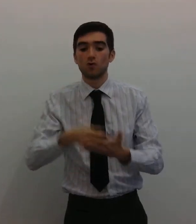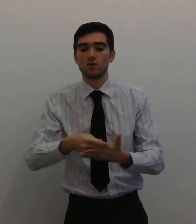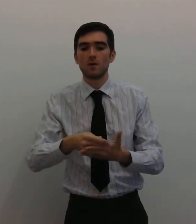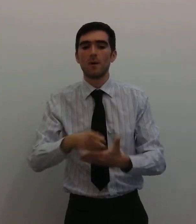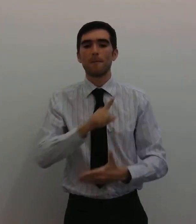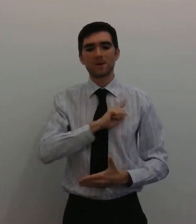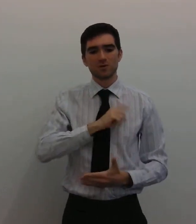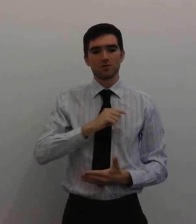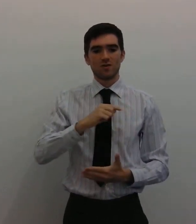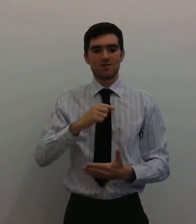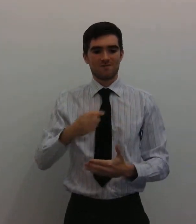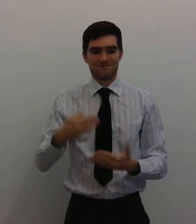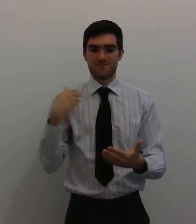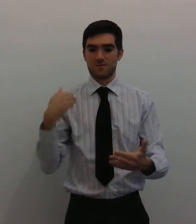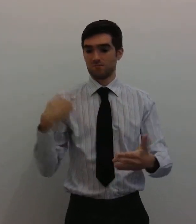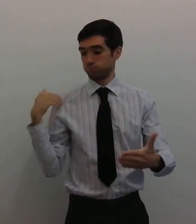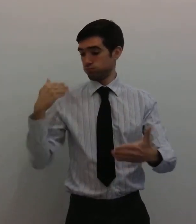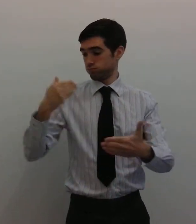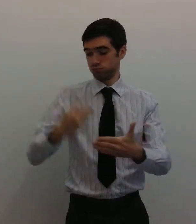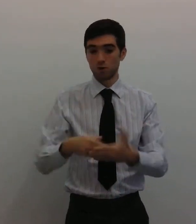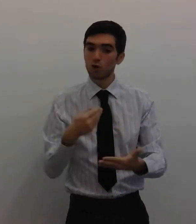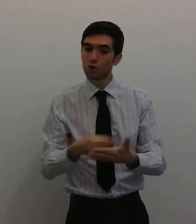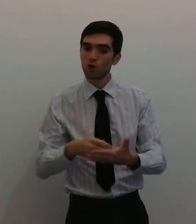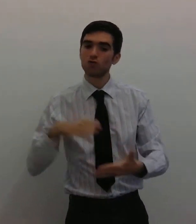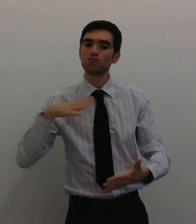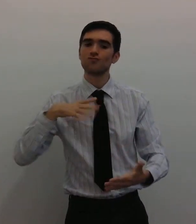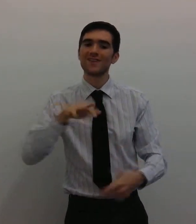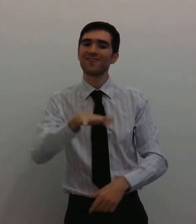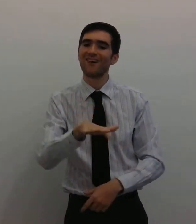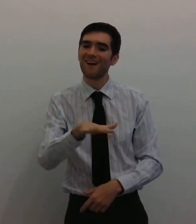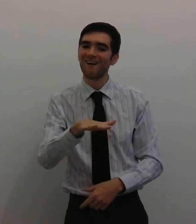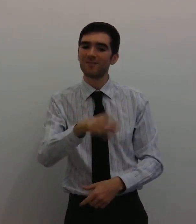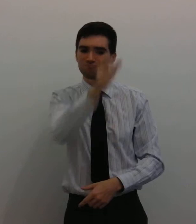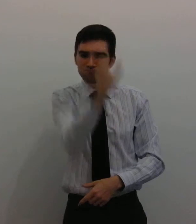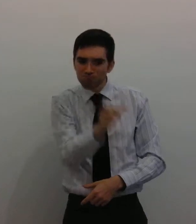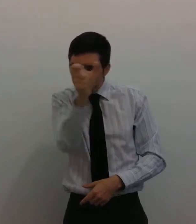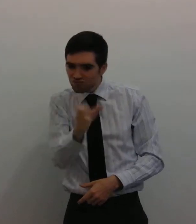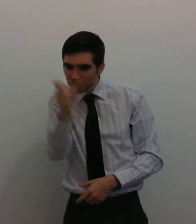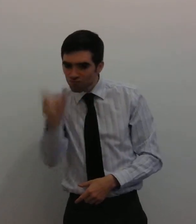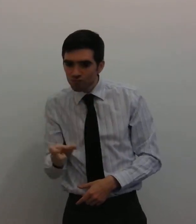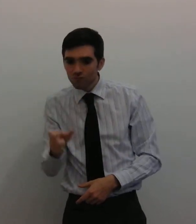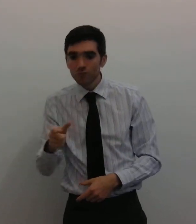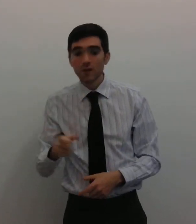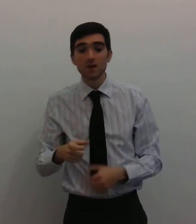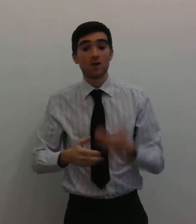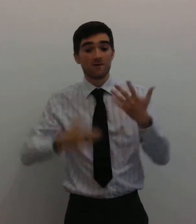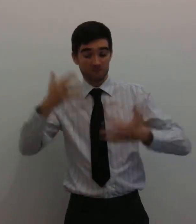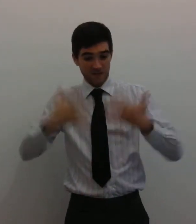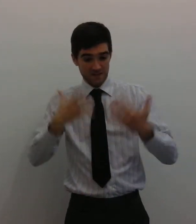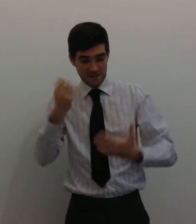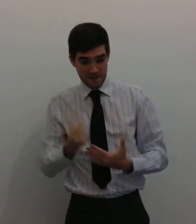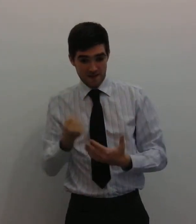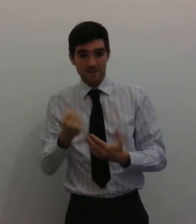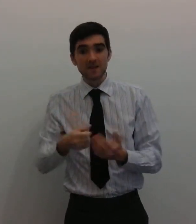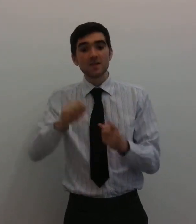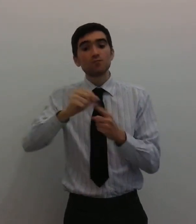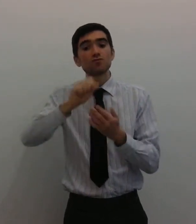costs. Once you've got the figures, you send the Precedent H off, and then you'll get